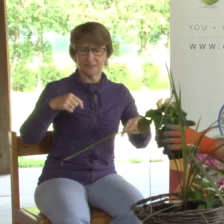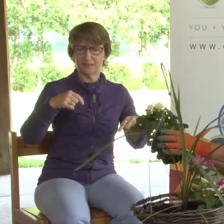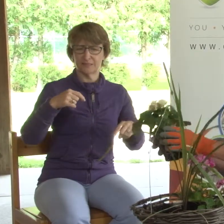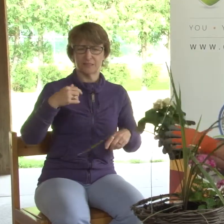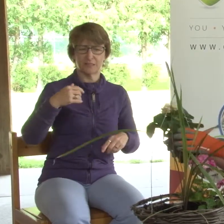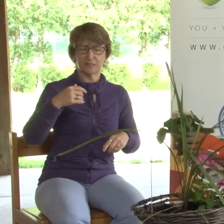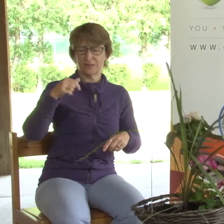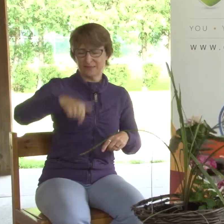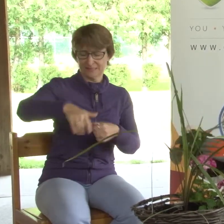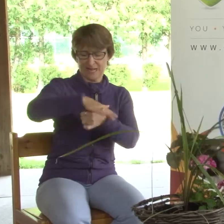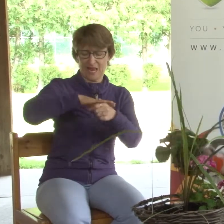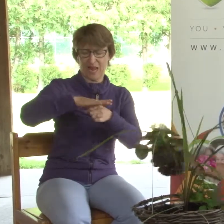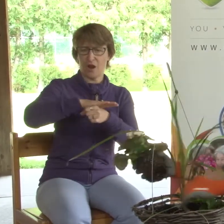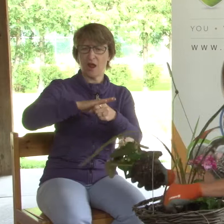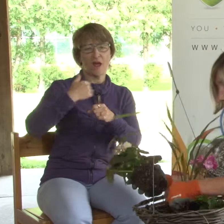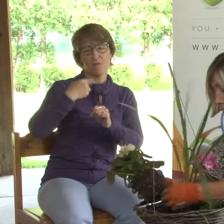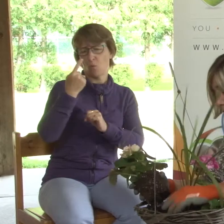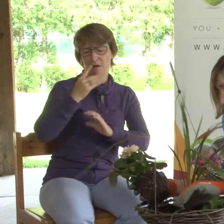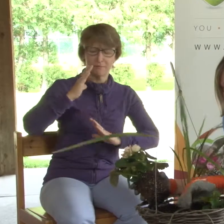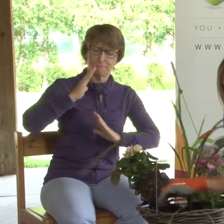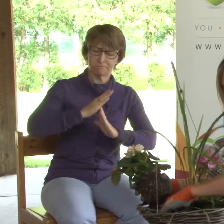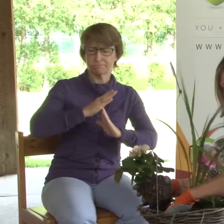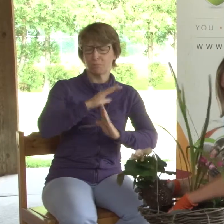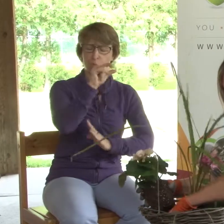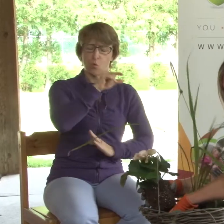growers of begonias right in this area.